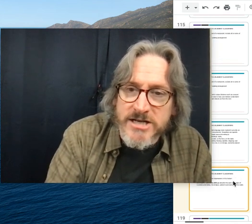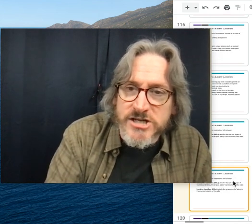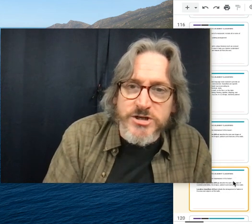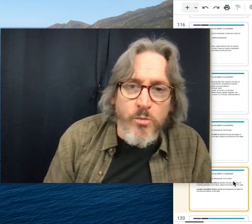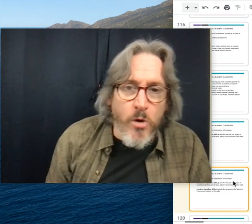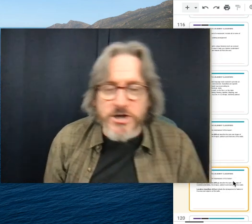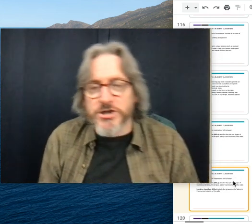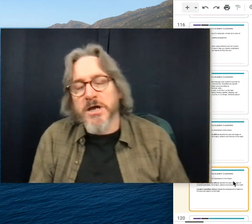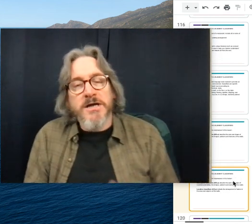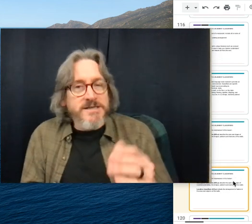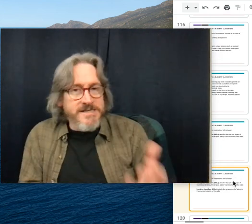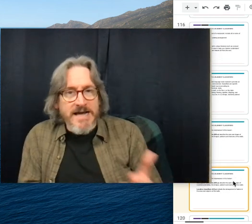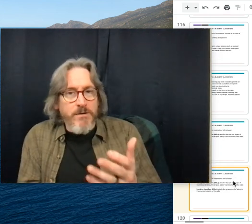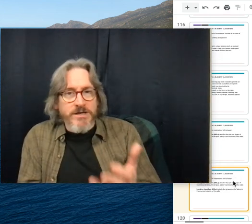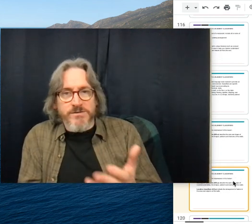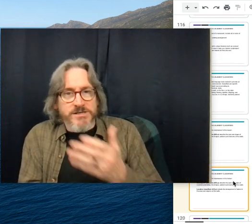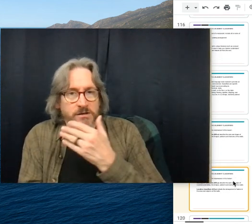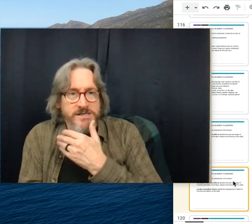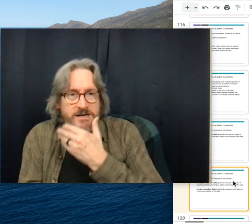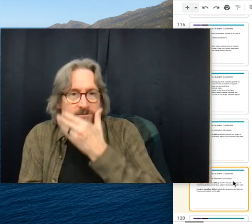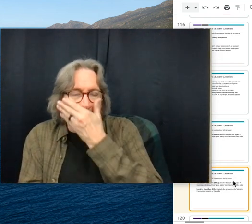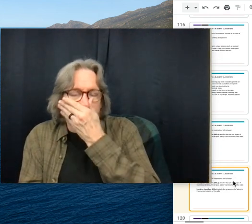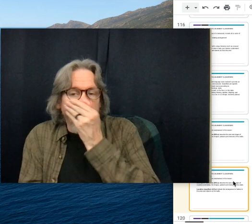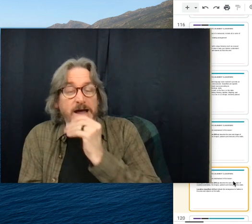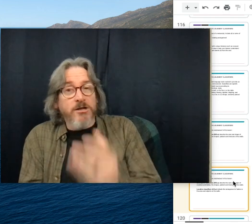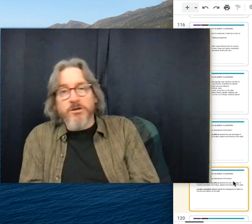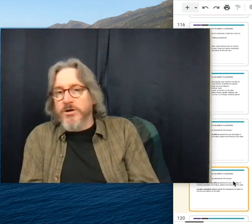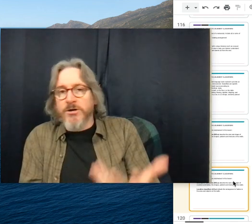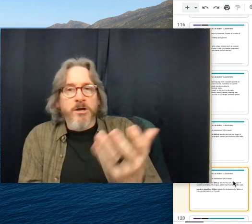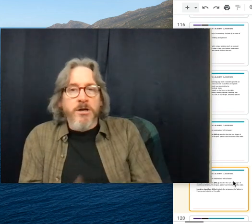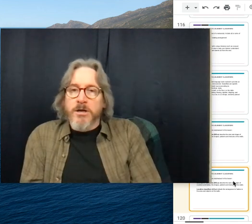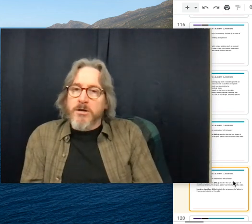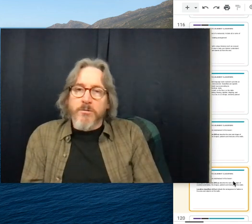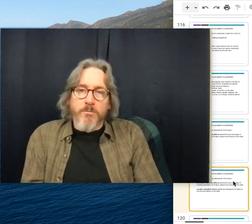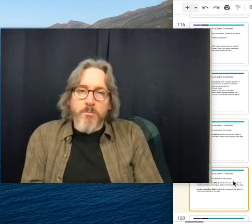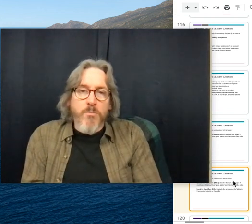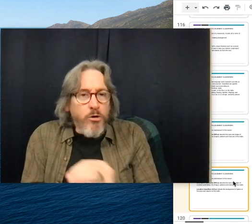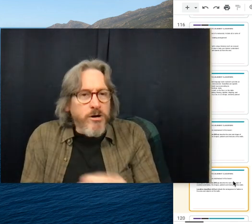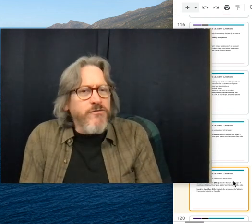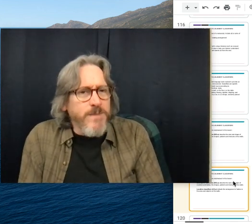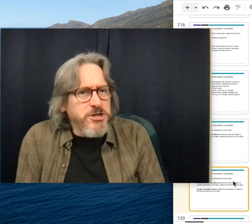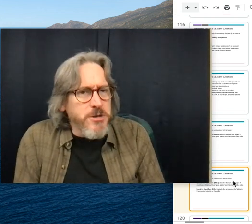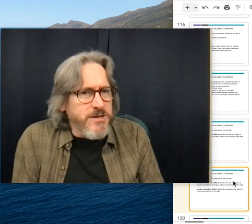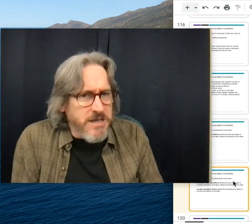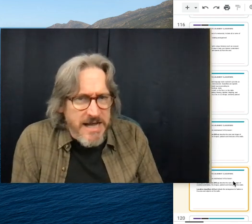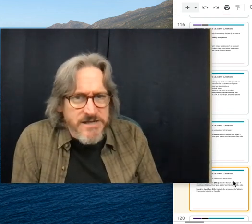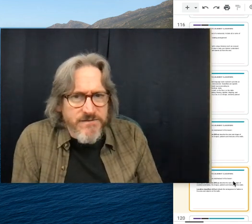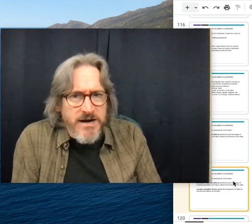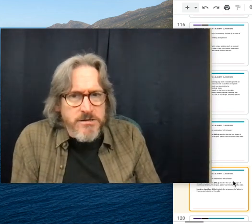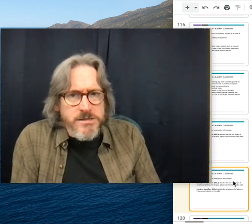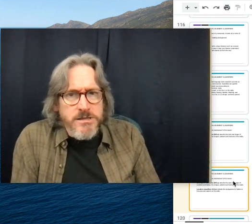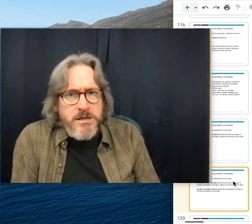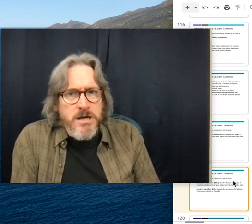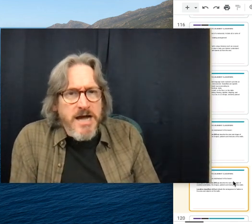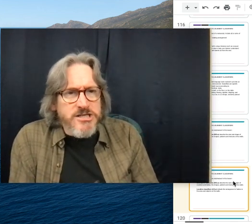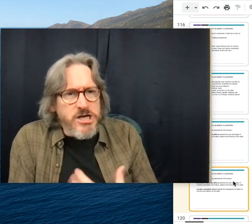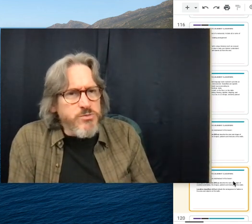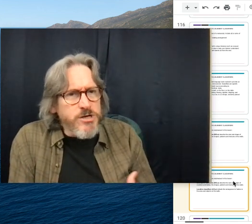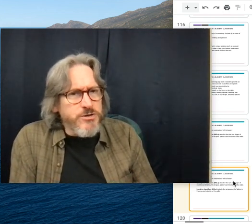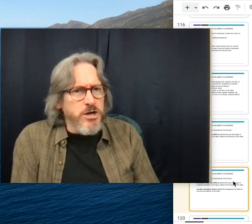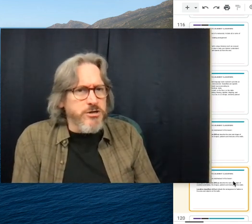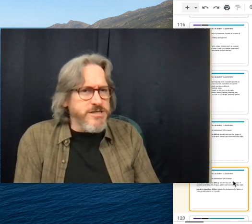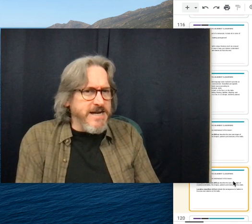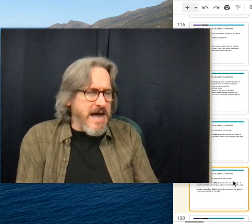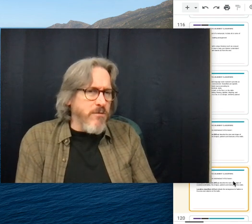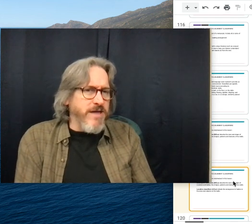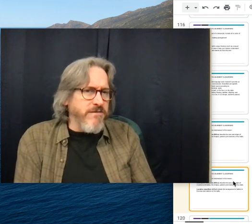And I just want you to watch to see how he uses all this stuff. I included more information about the classifiers. I just want